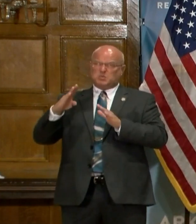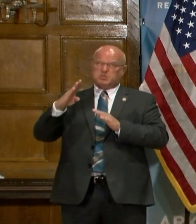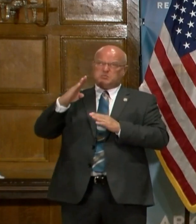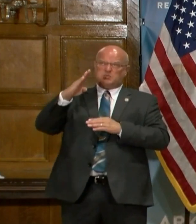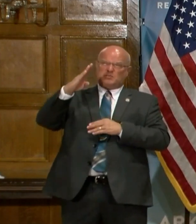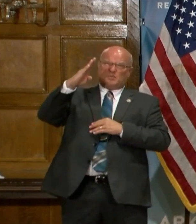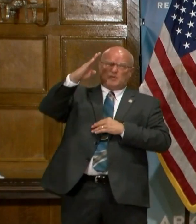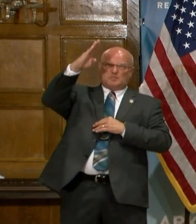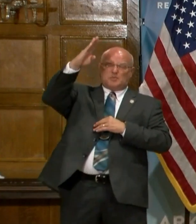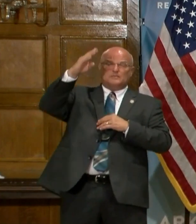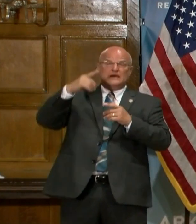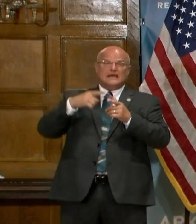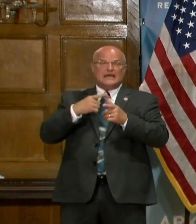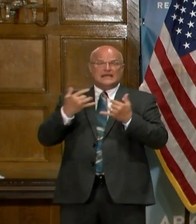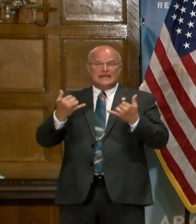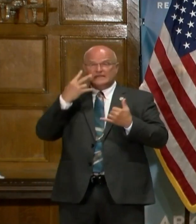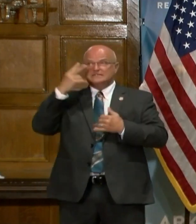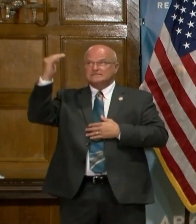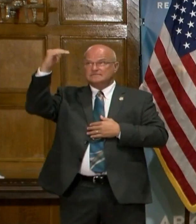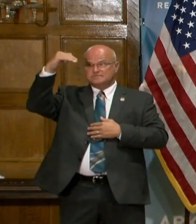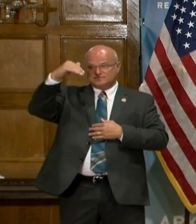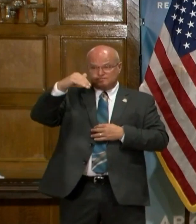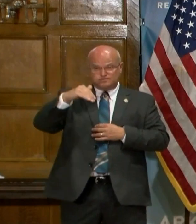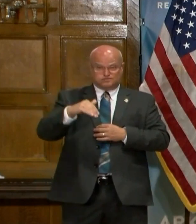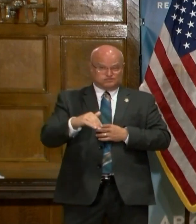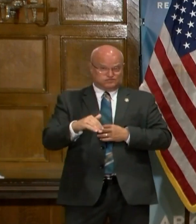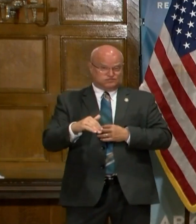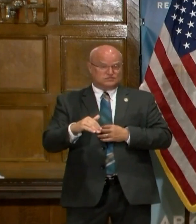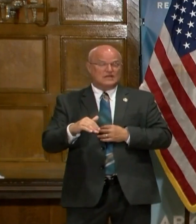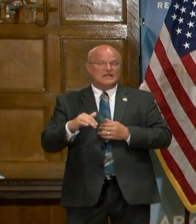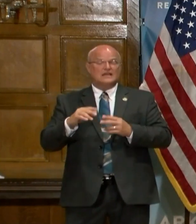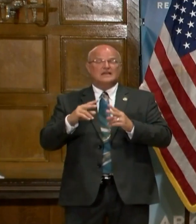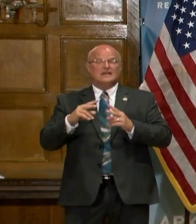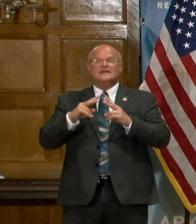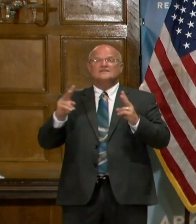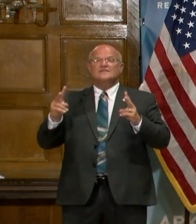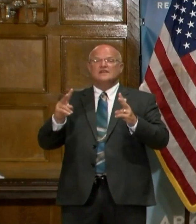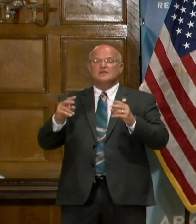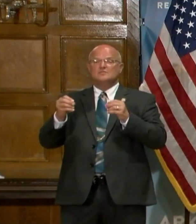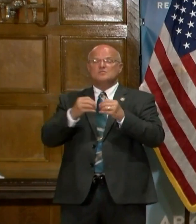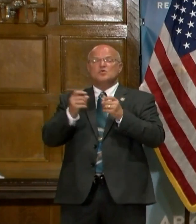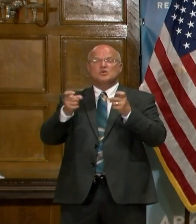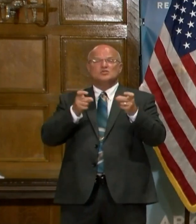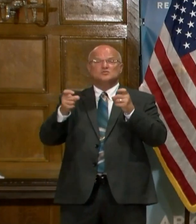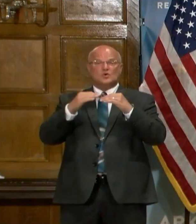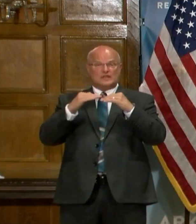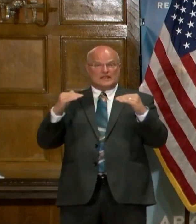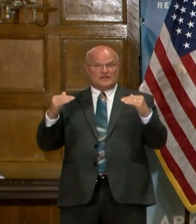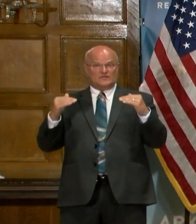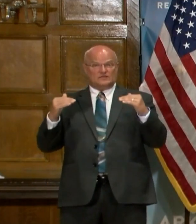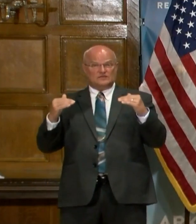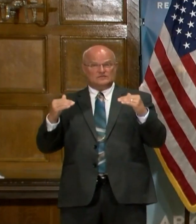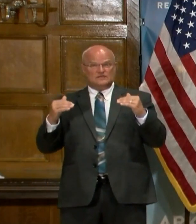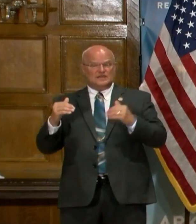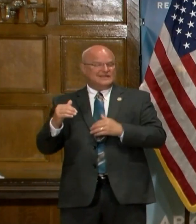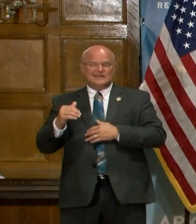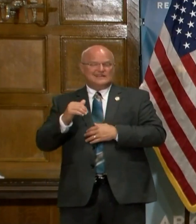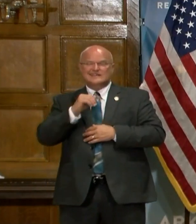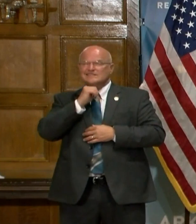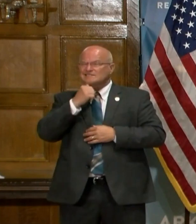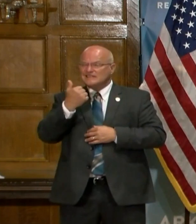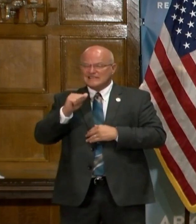a skyrocket, and now you see them coming back down at a very more controlled level. There is not